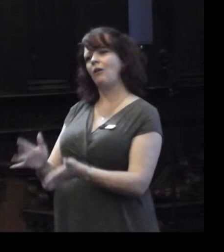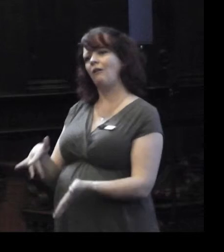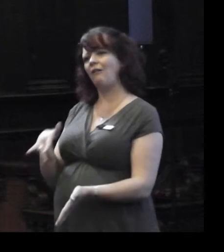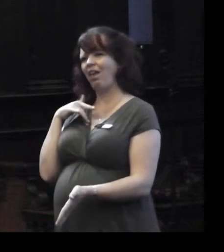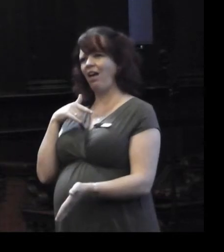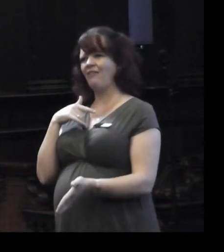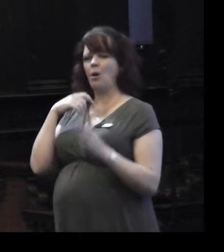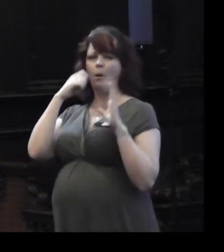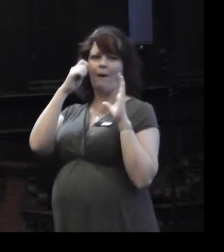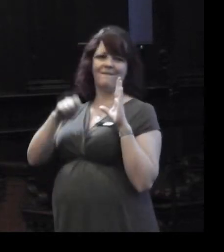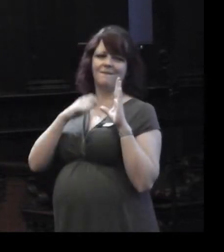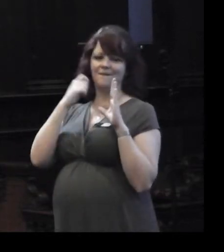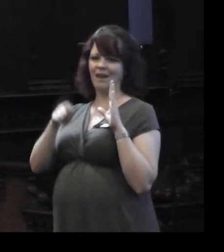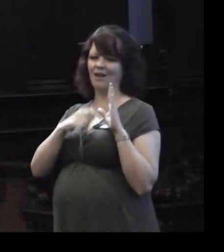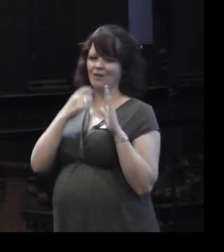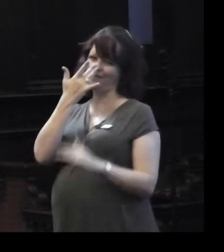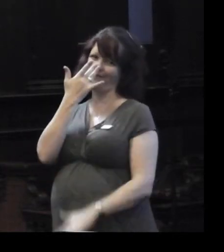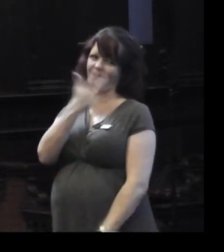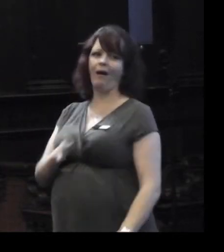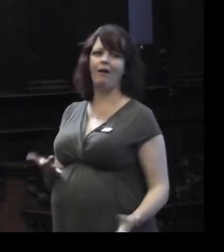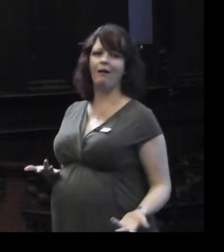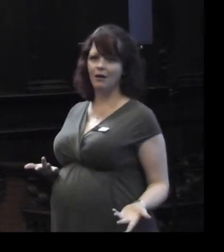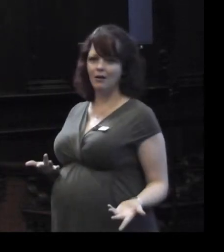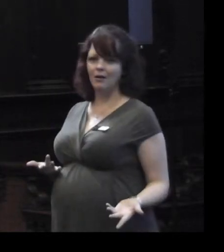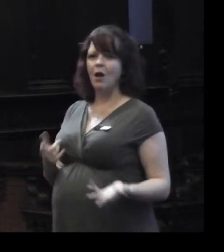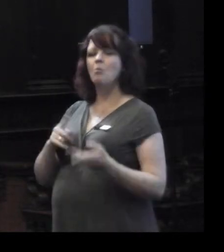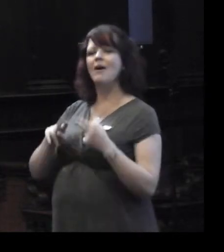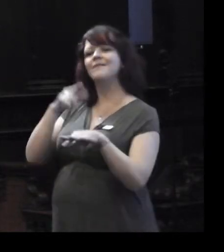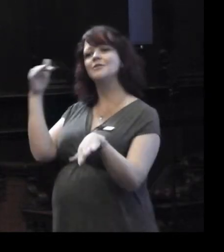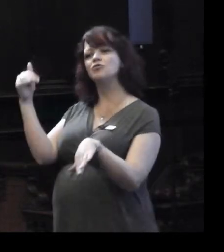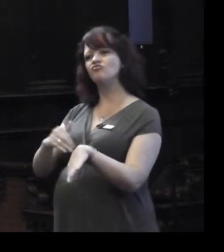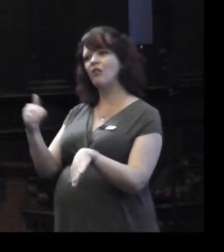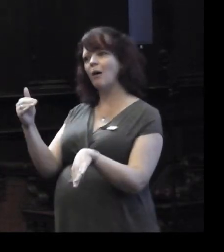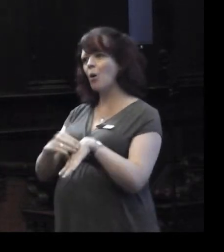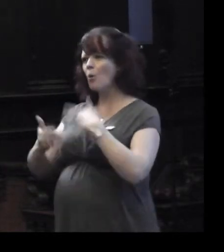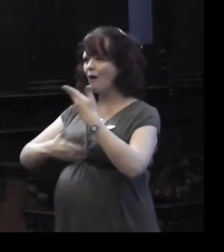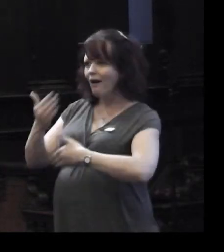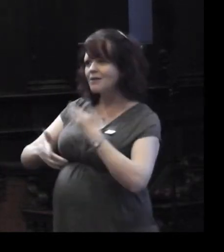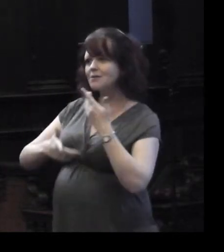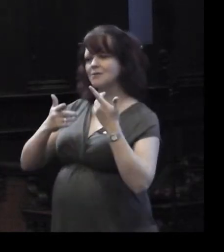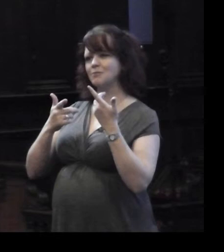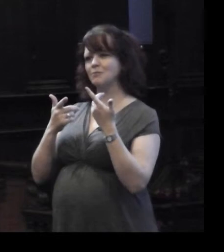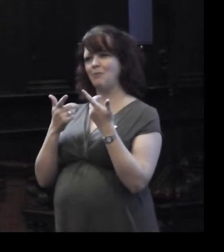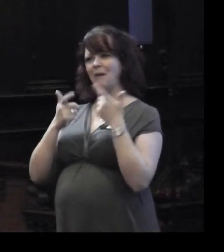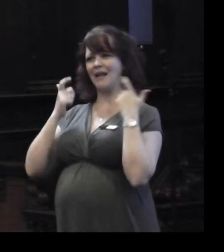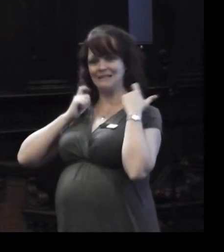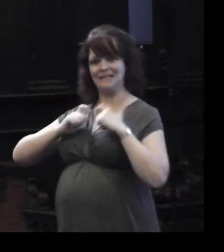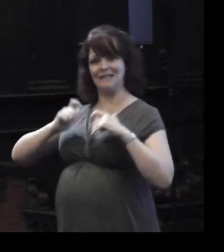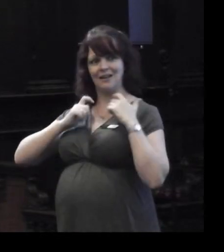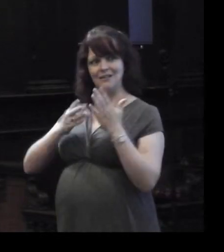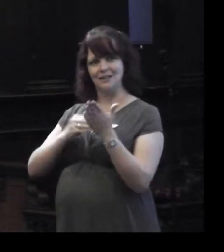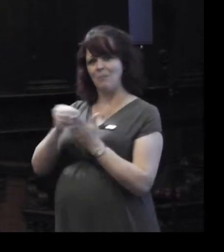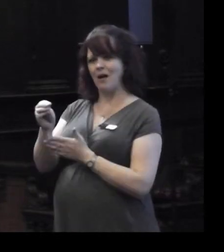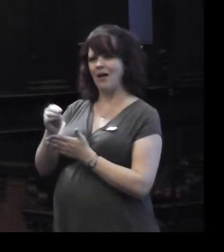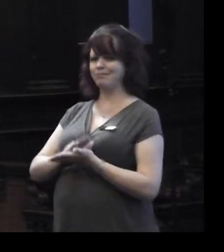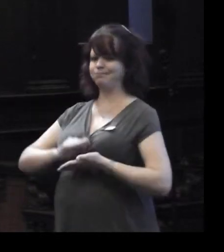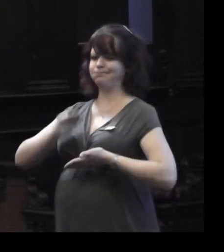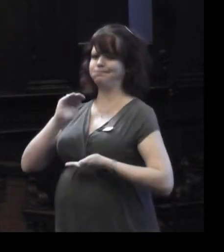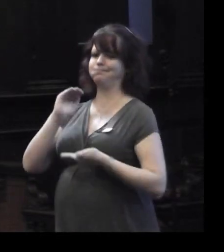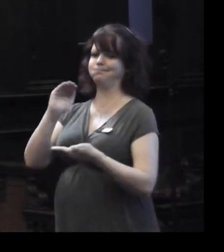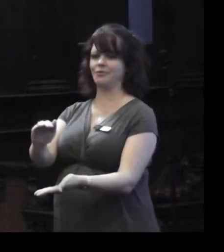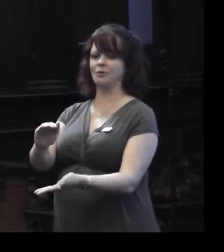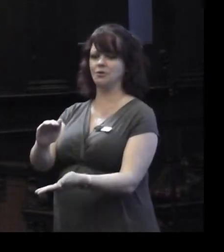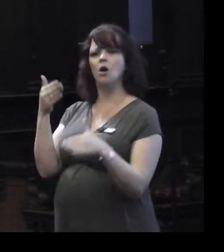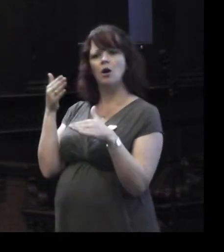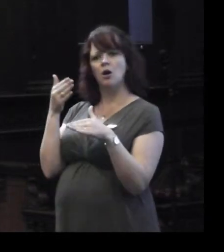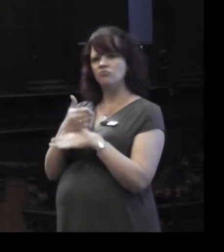the films. If they get into trouble, we explain how much solicitors' fees cost, not being able to get a job for a